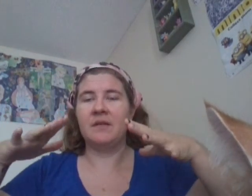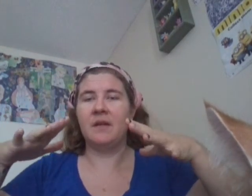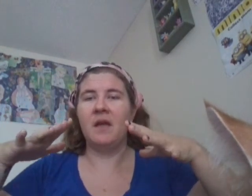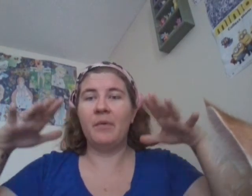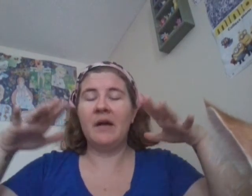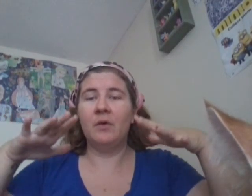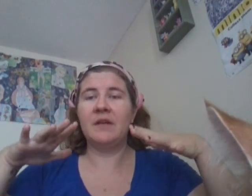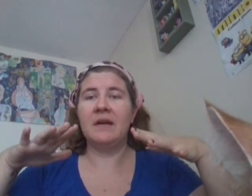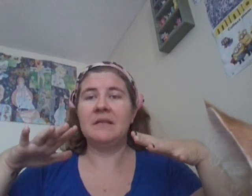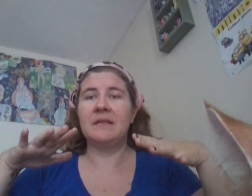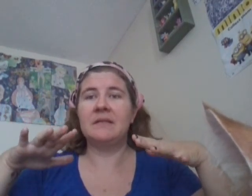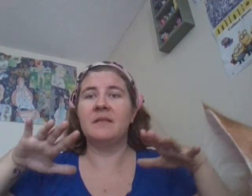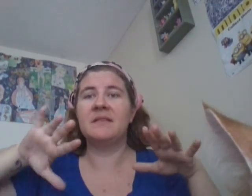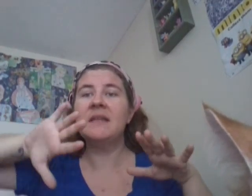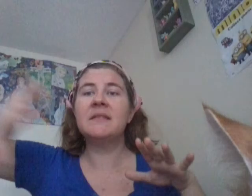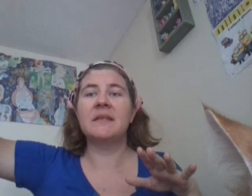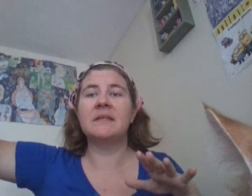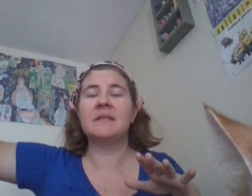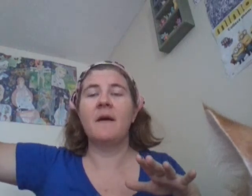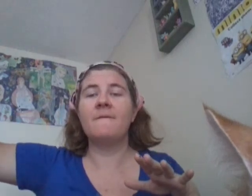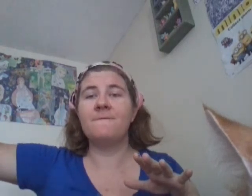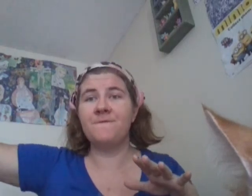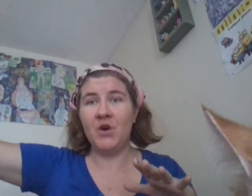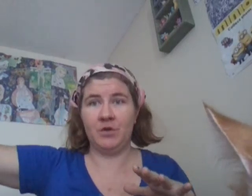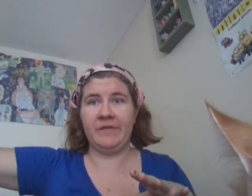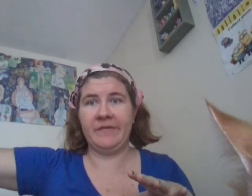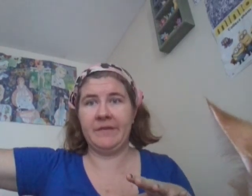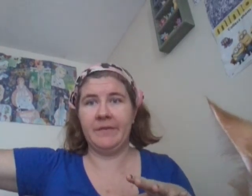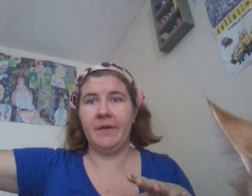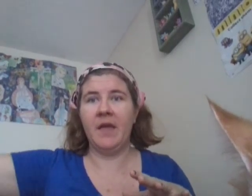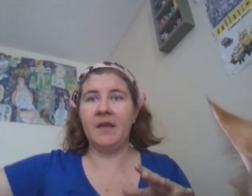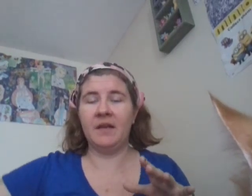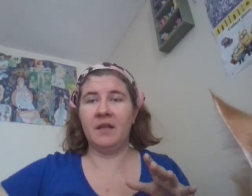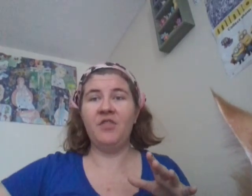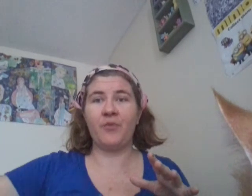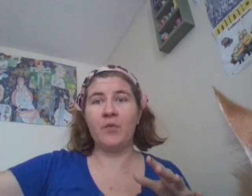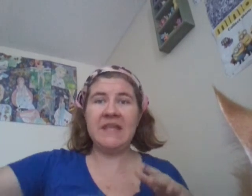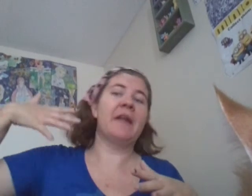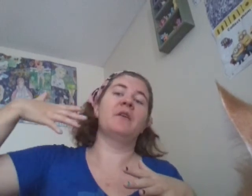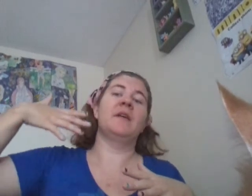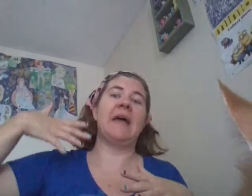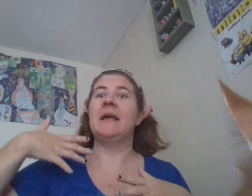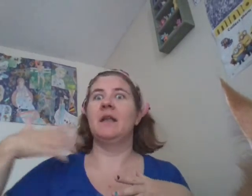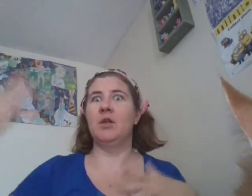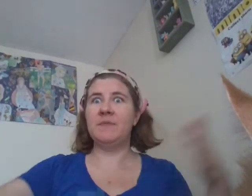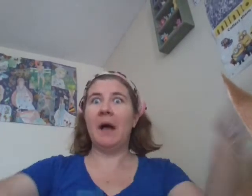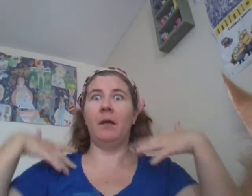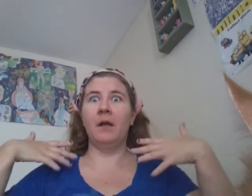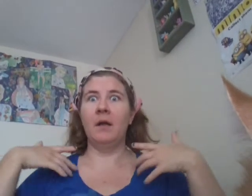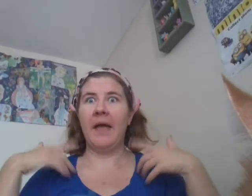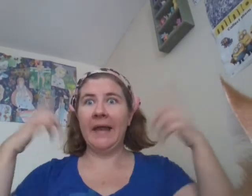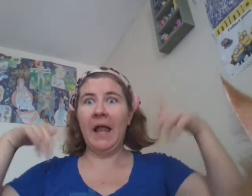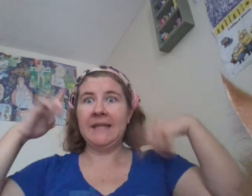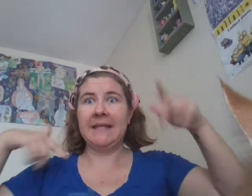It prioritizes the senses first. It throws that in our face. Hey, new smell! Analyze!